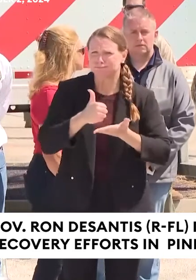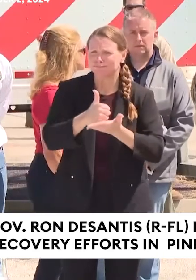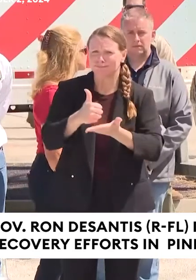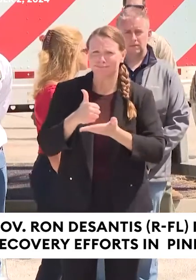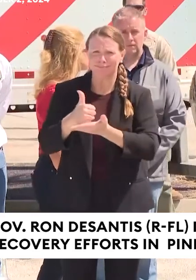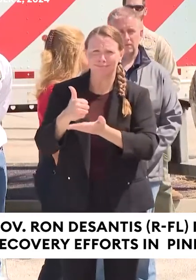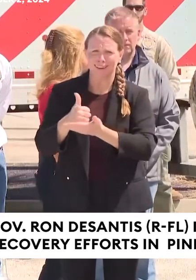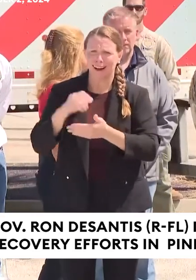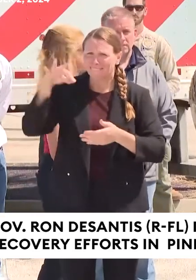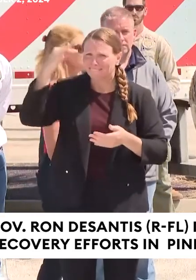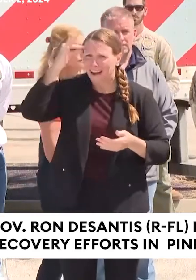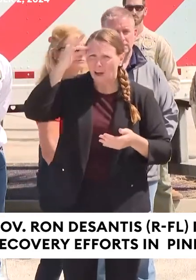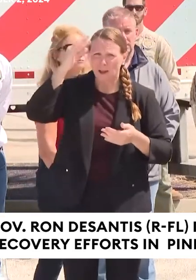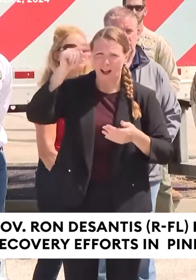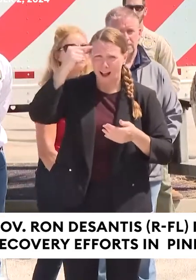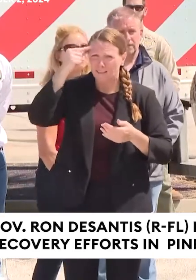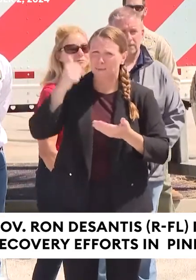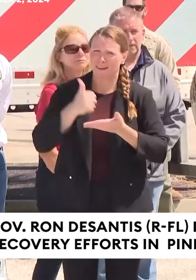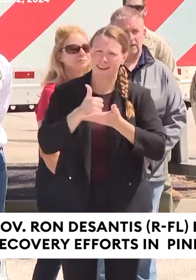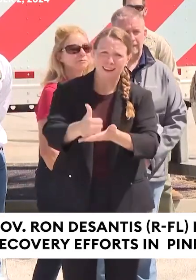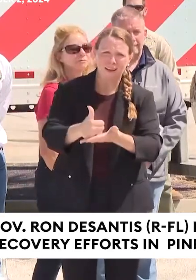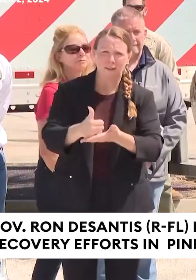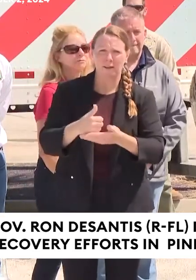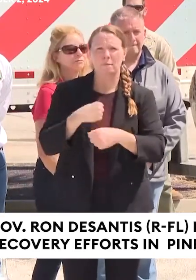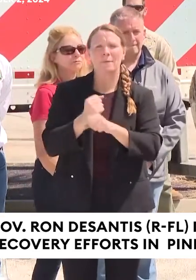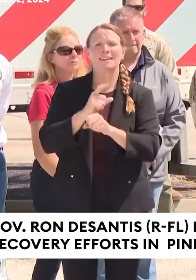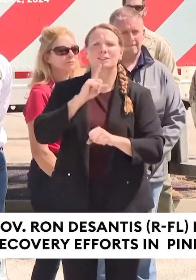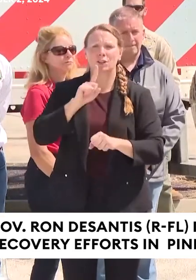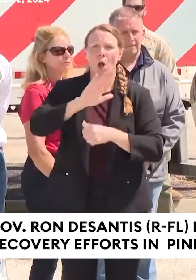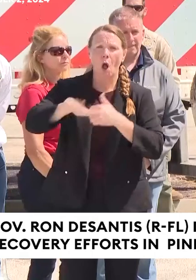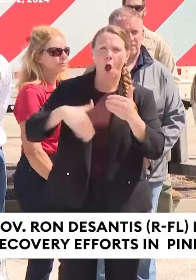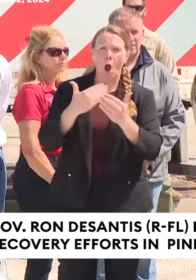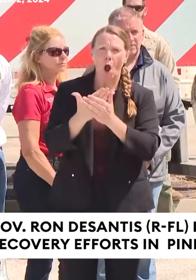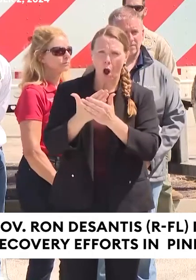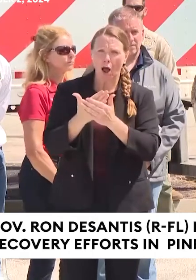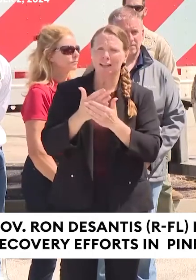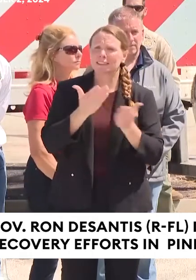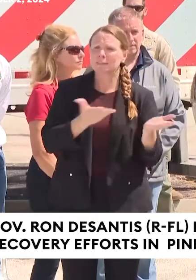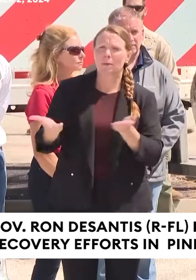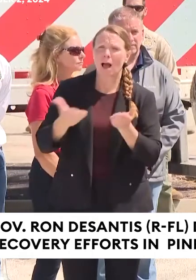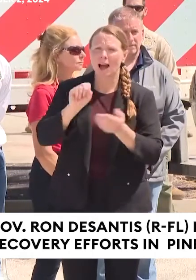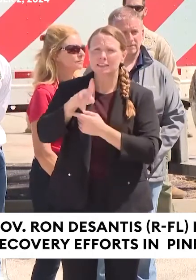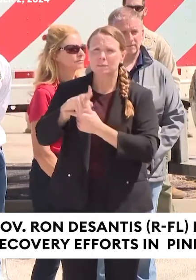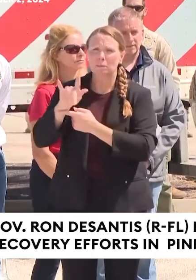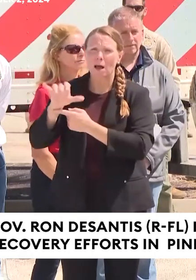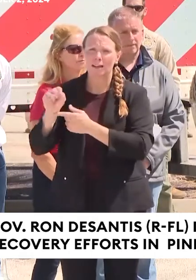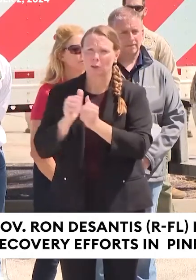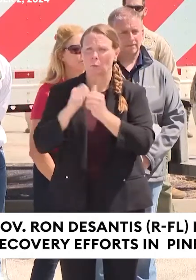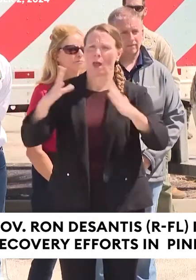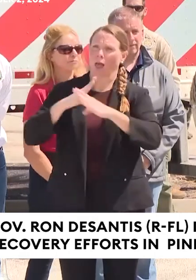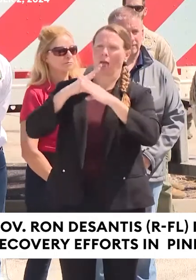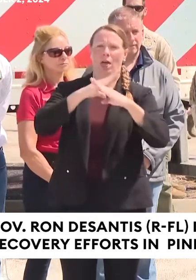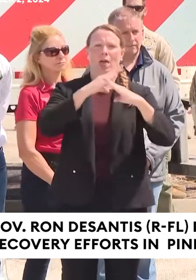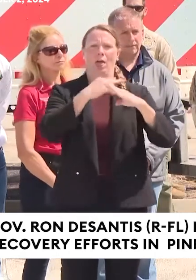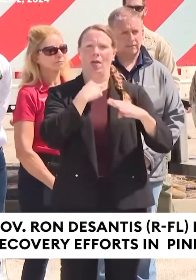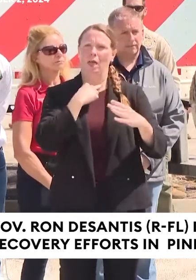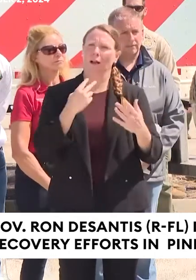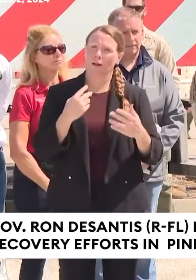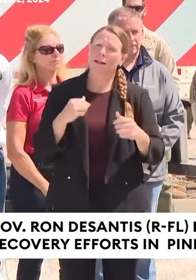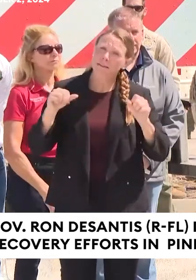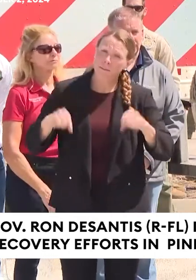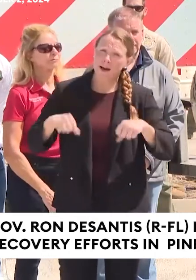doing all they can to make sure all the supplies continue to come in here unabated. And there is the prospect of